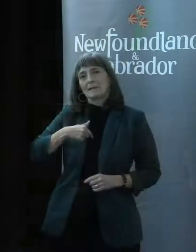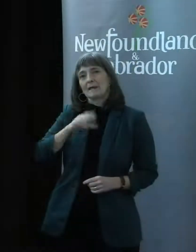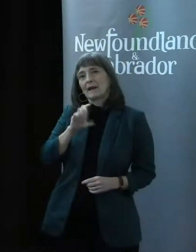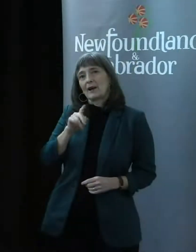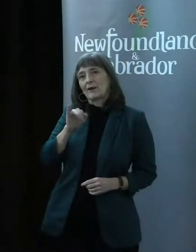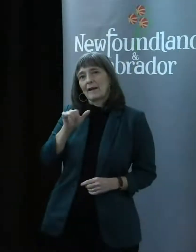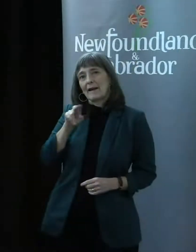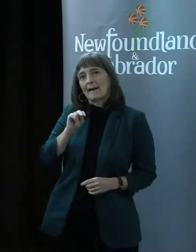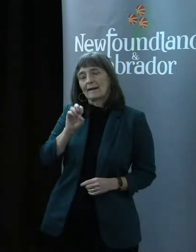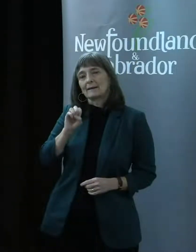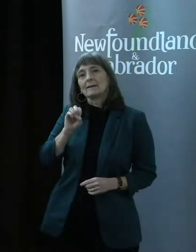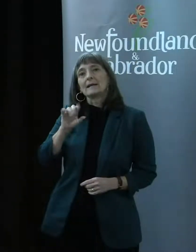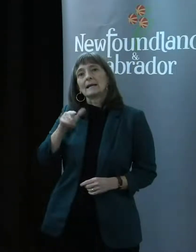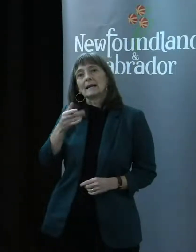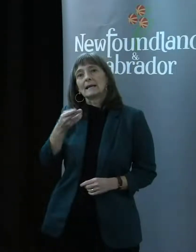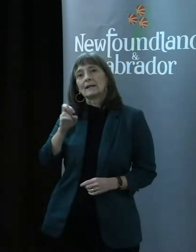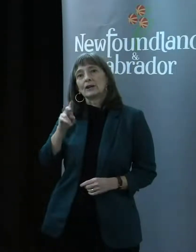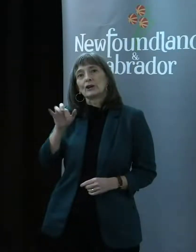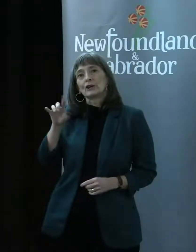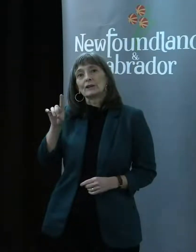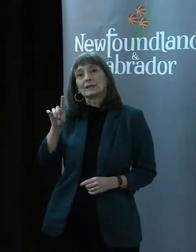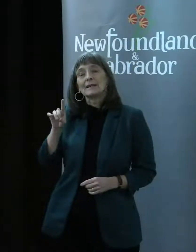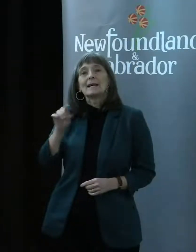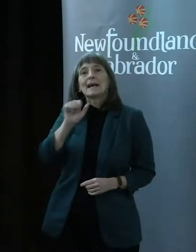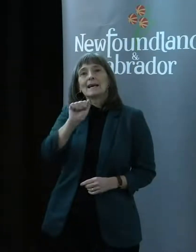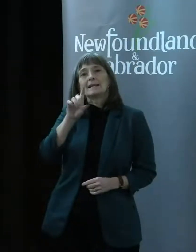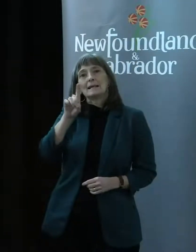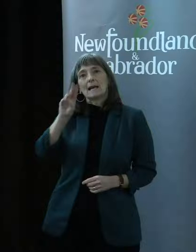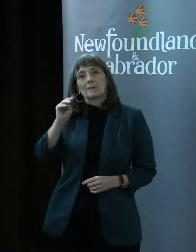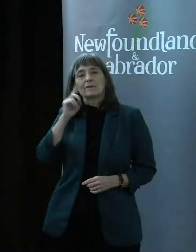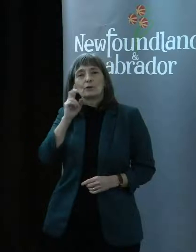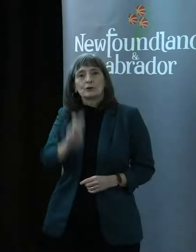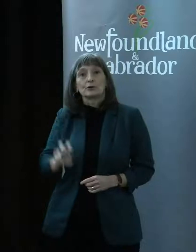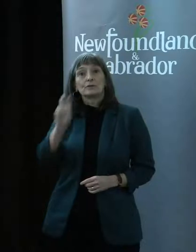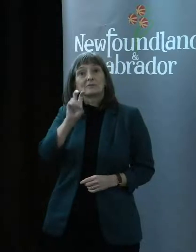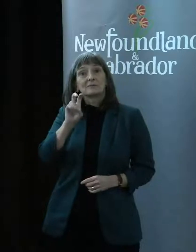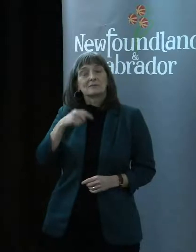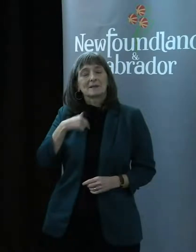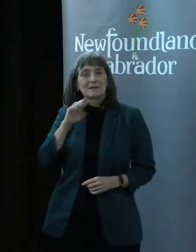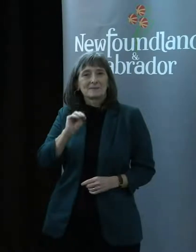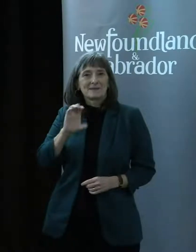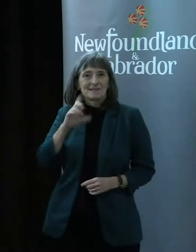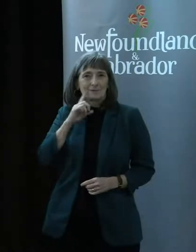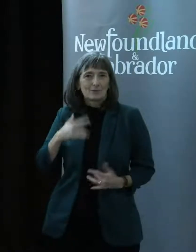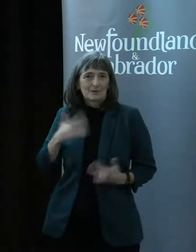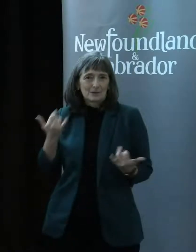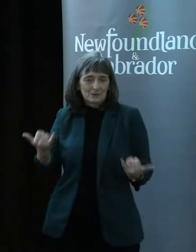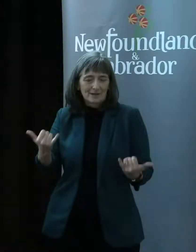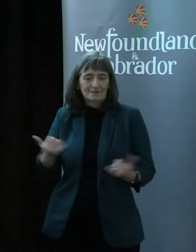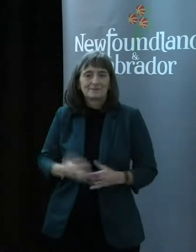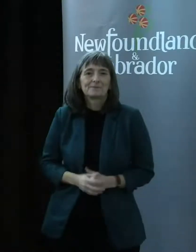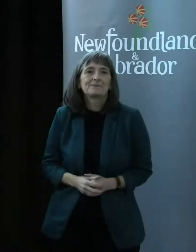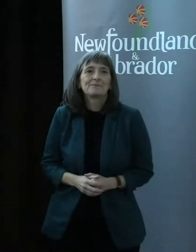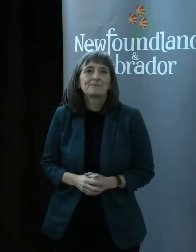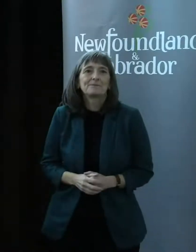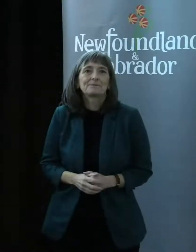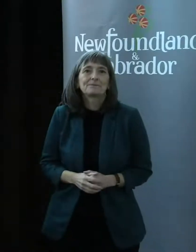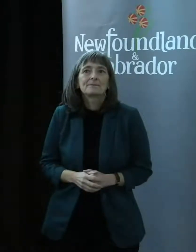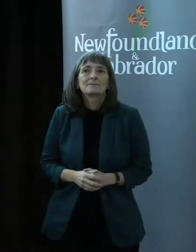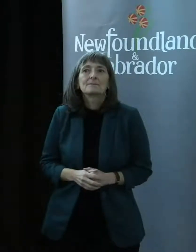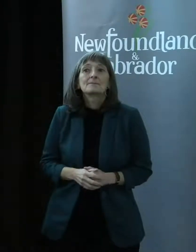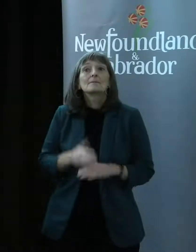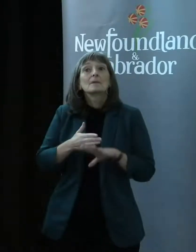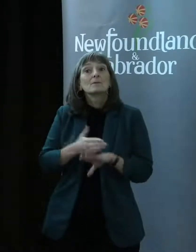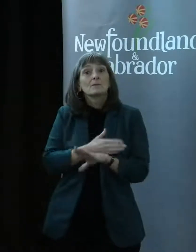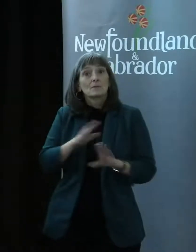Assistant Deputy Minister for Tourism, and I'm pleased to be your MC for the event this morning. Before